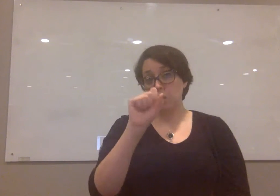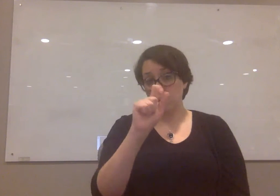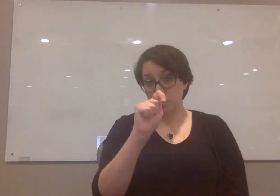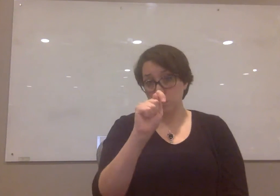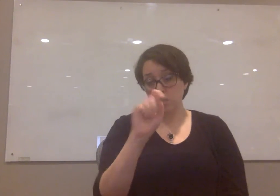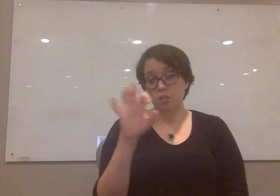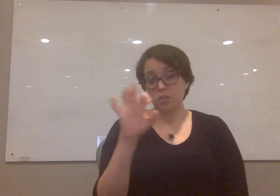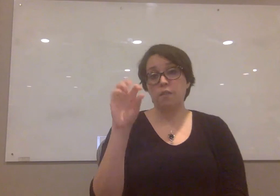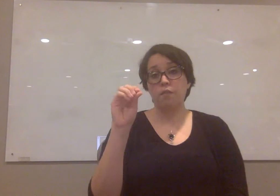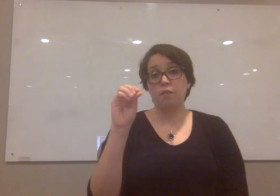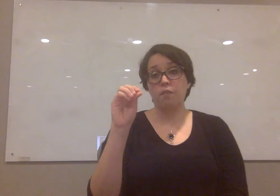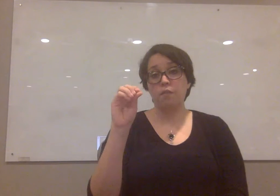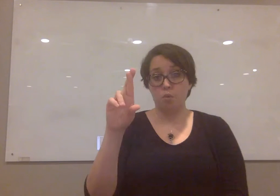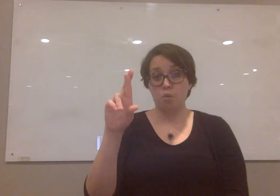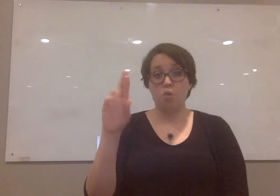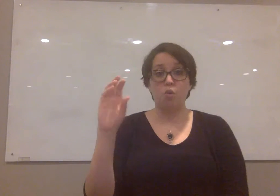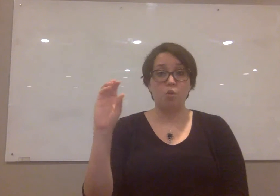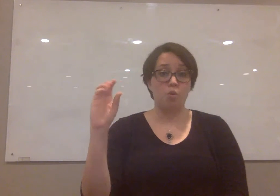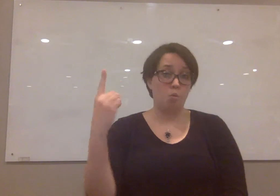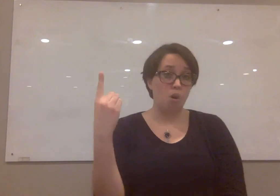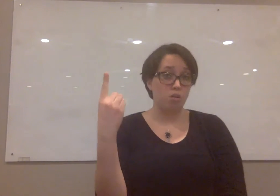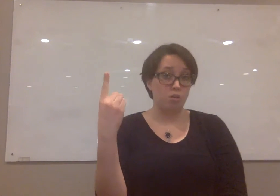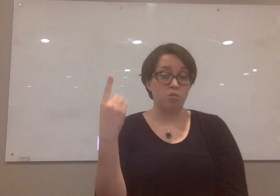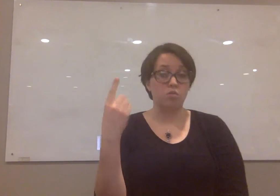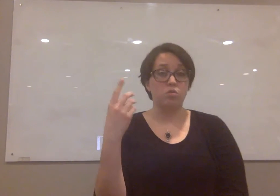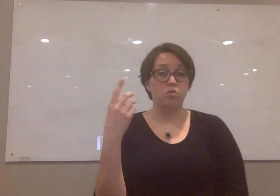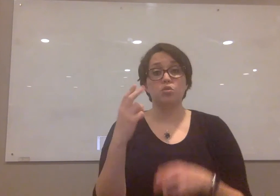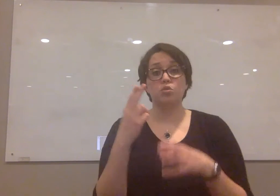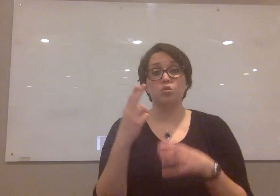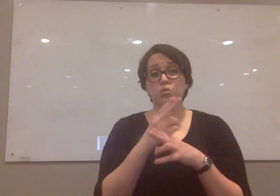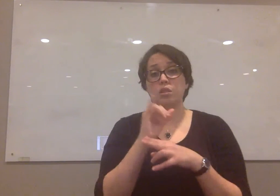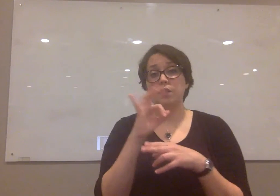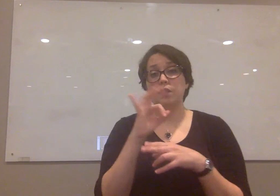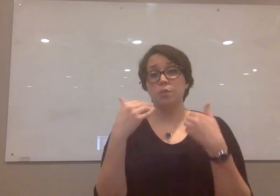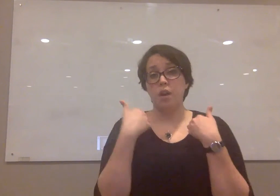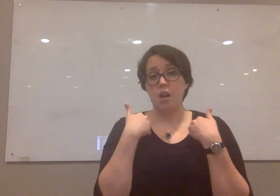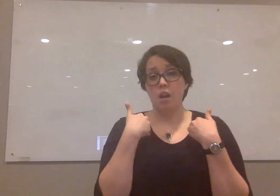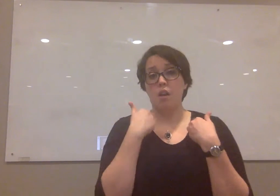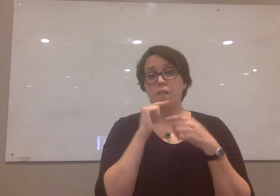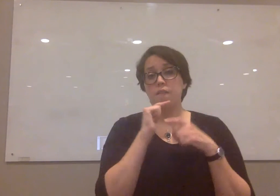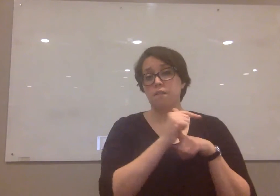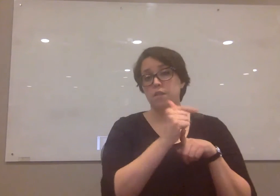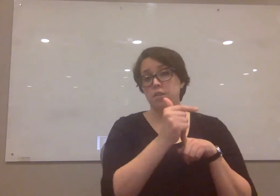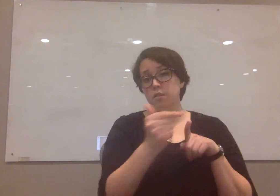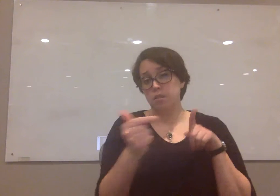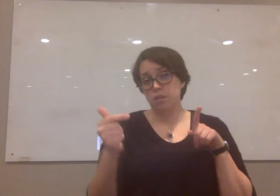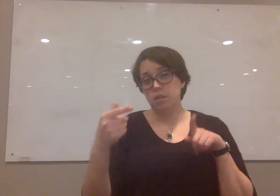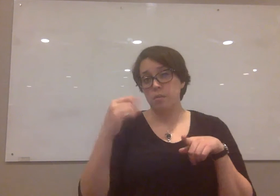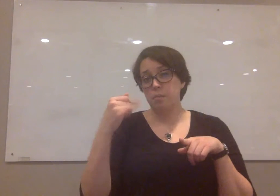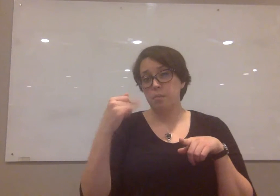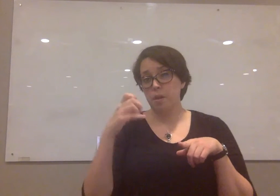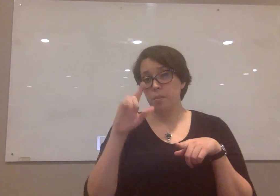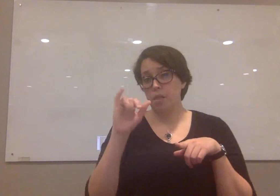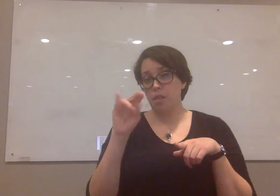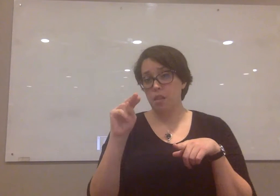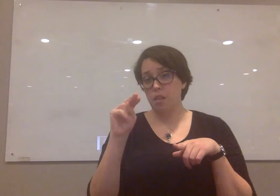is useful if you have like a pipeline or a chain of dependencies. So you can have rest for one with only 2 children, where